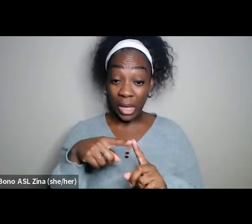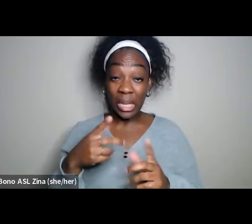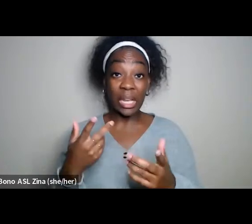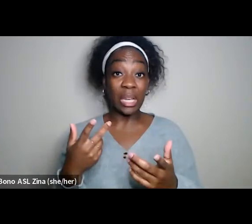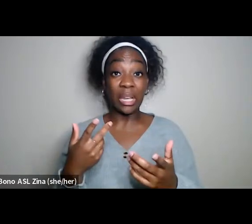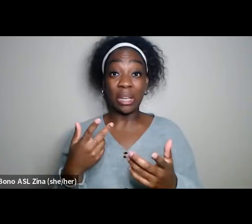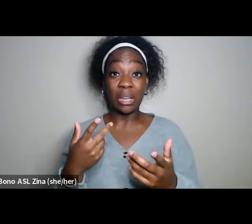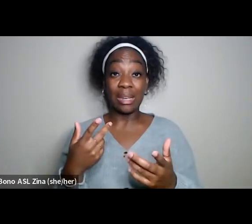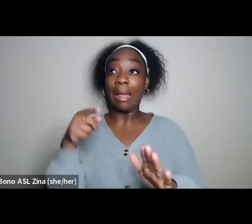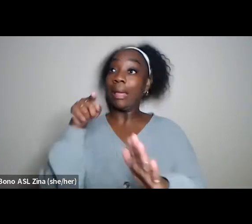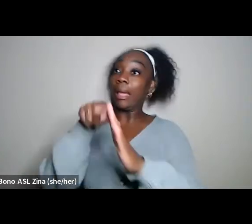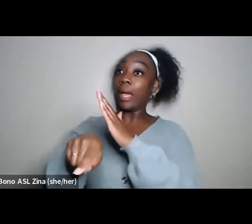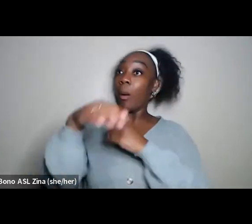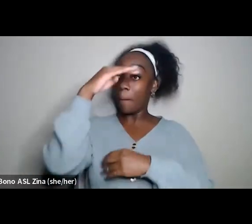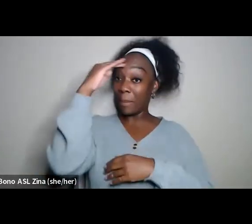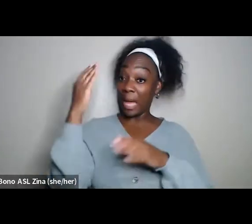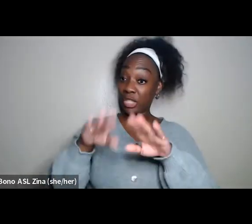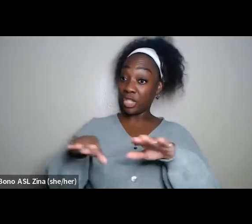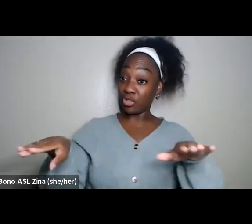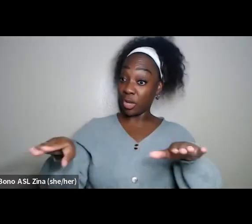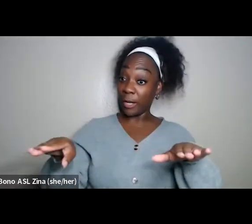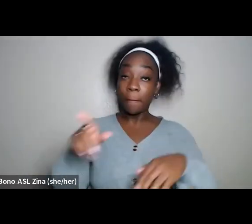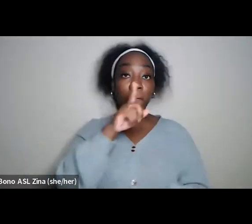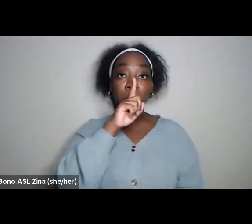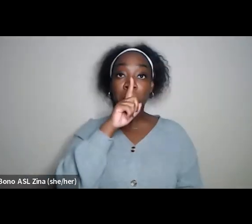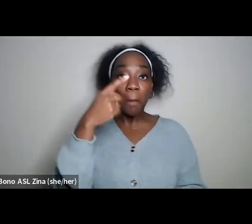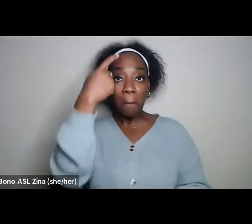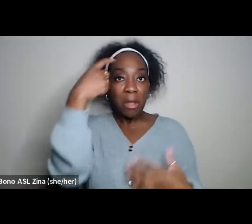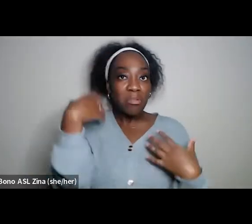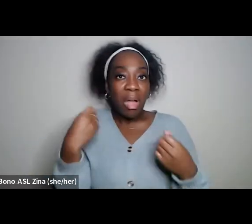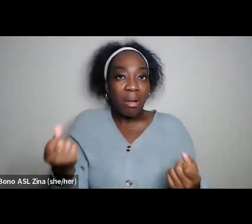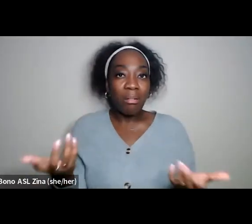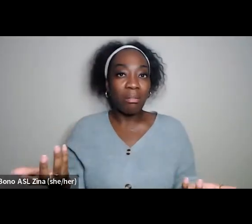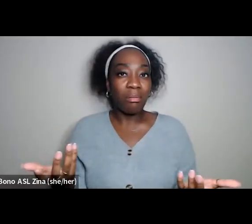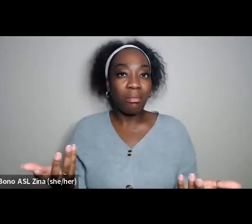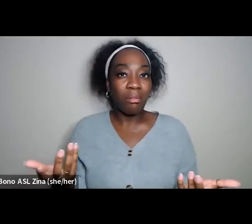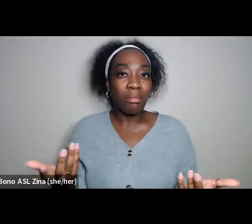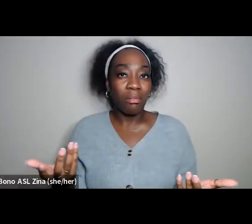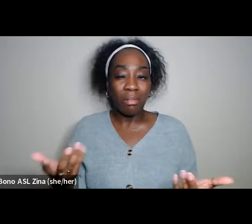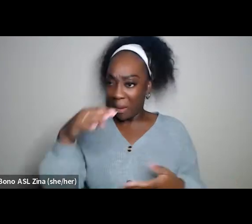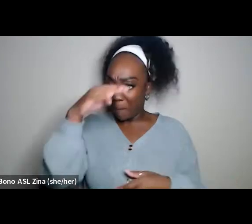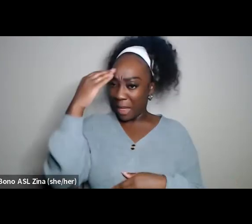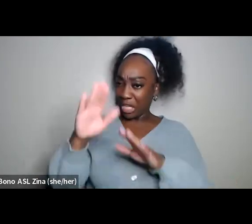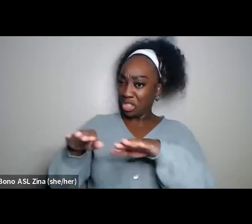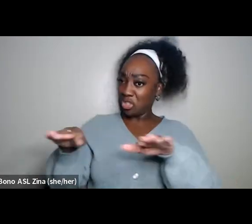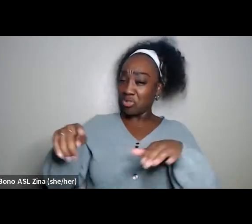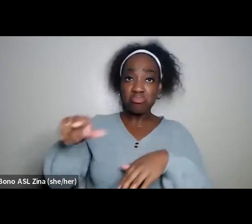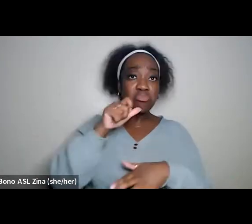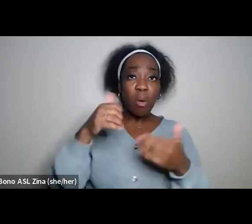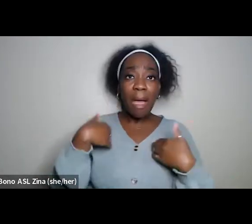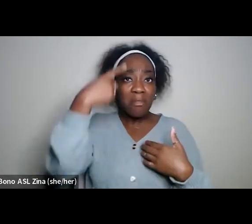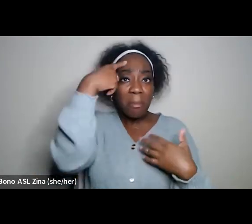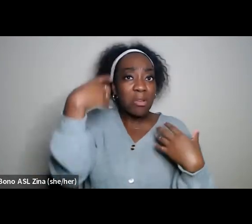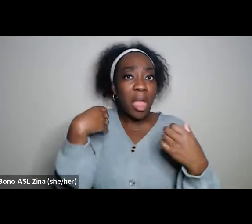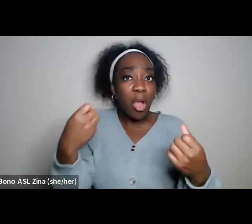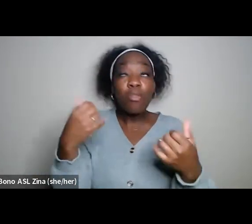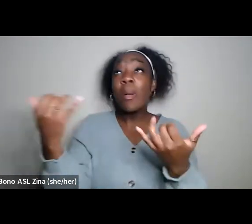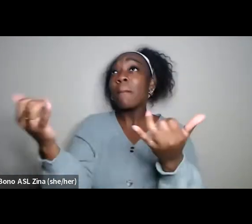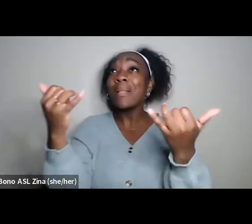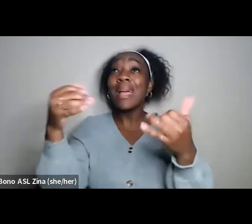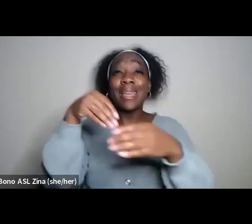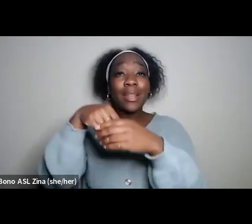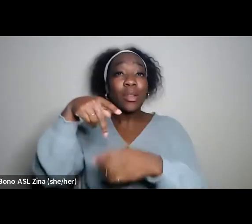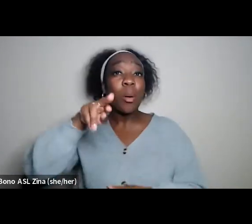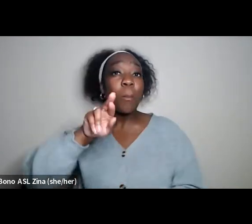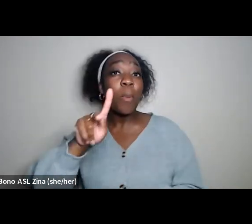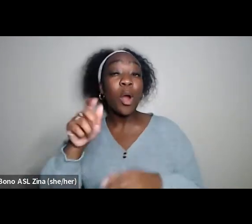kill Black children who don't even have anything, right? When they kill Black children who are playing in parks with toys,